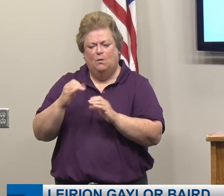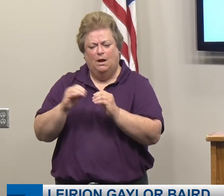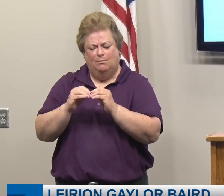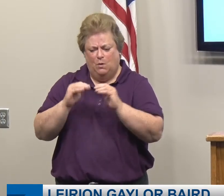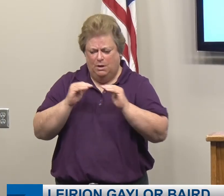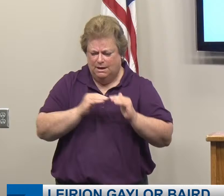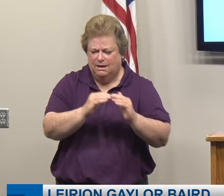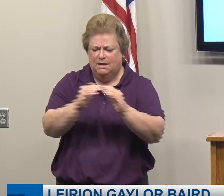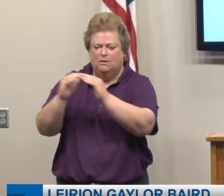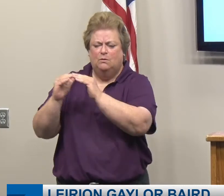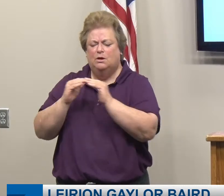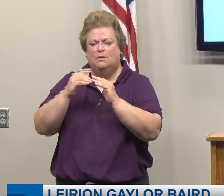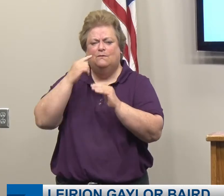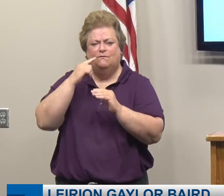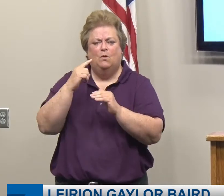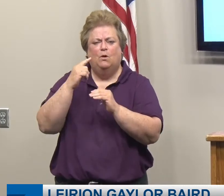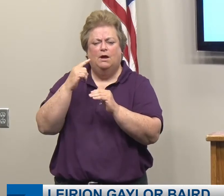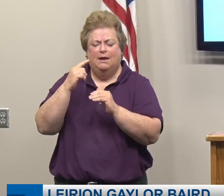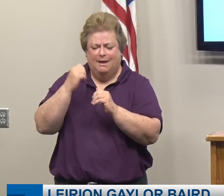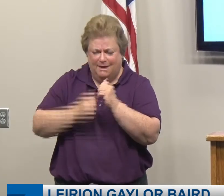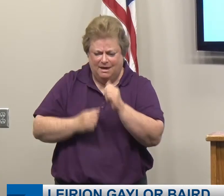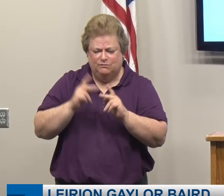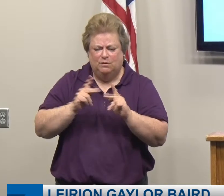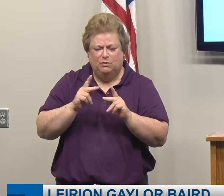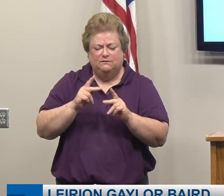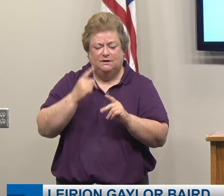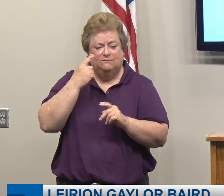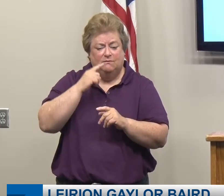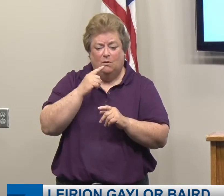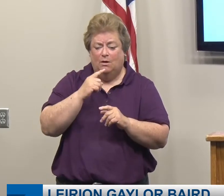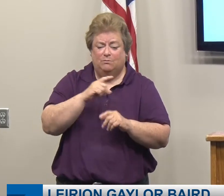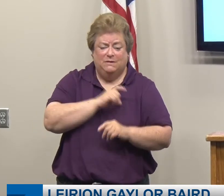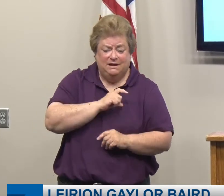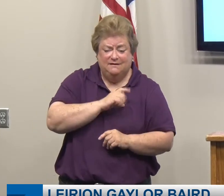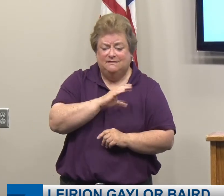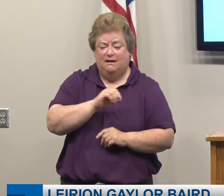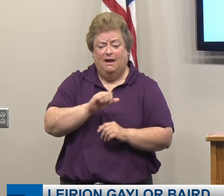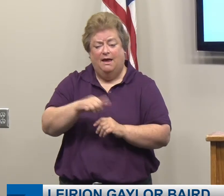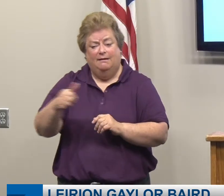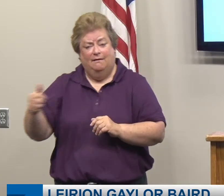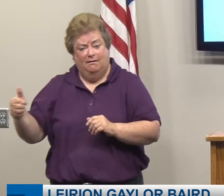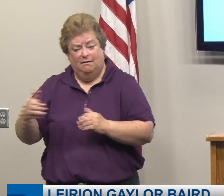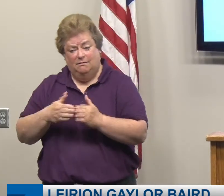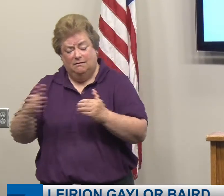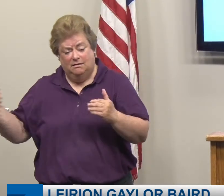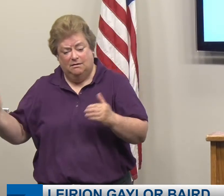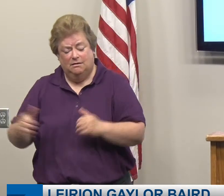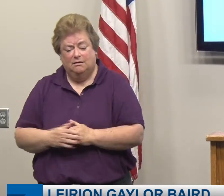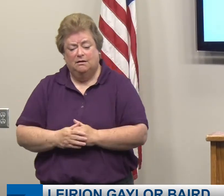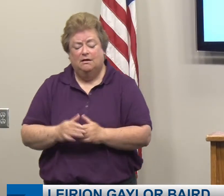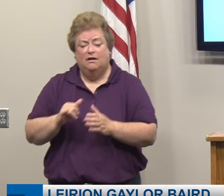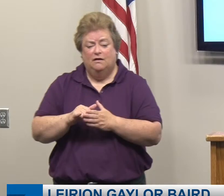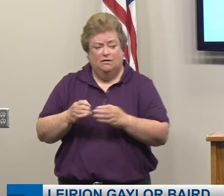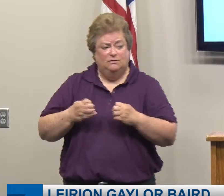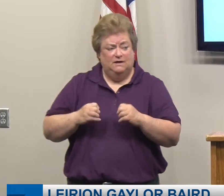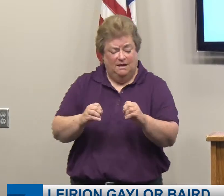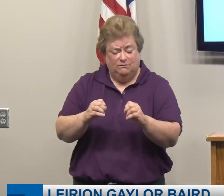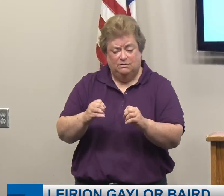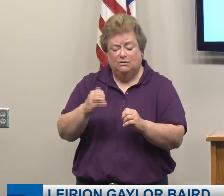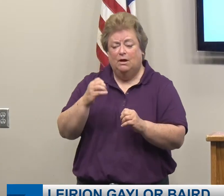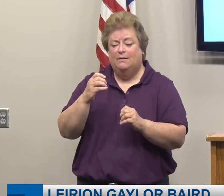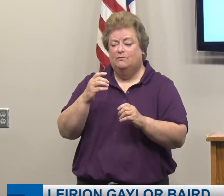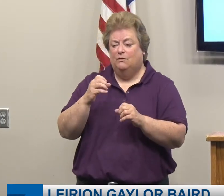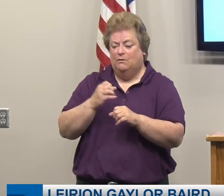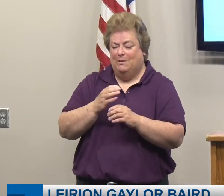outcomes for every resident in policing and beyond. These efforts, part of our vision to lead Lincoln toward a